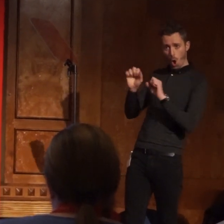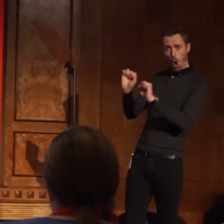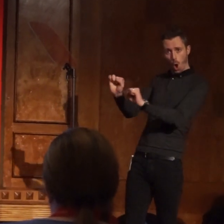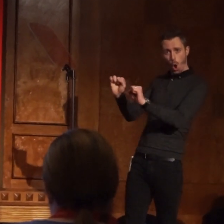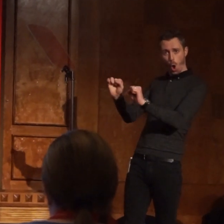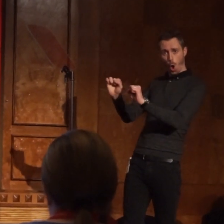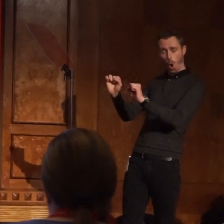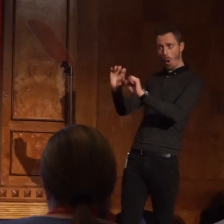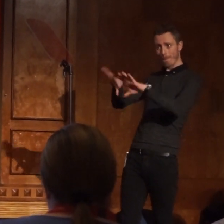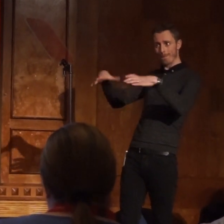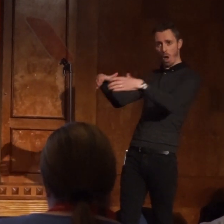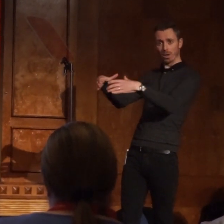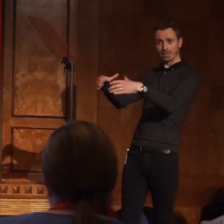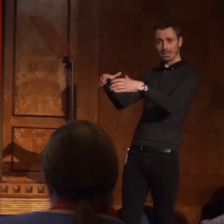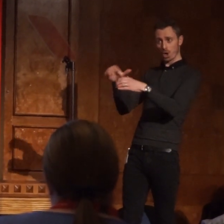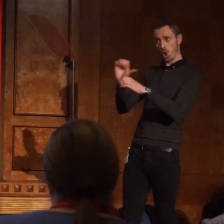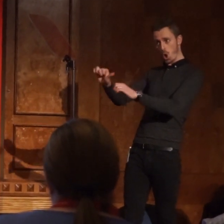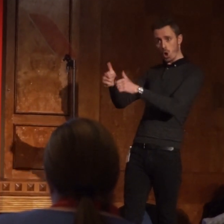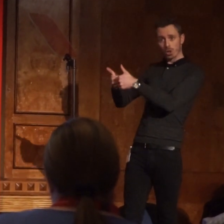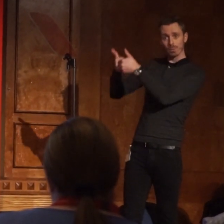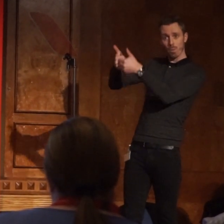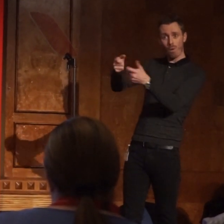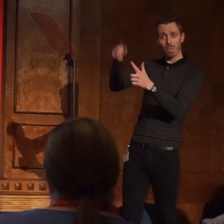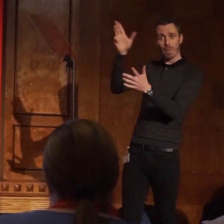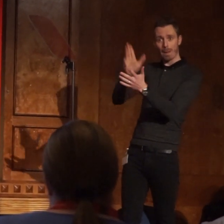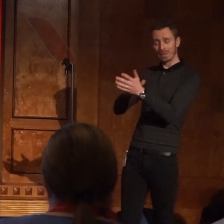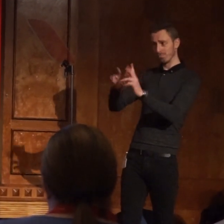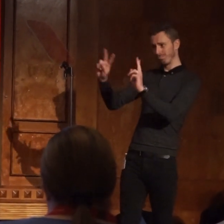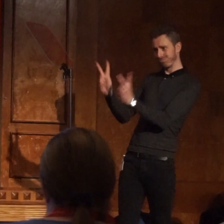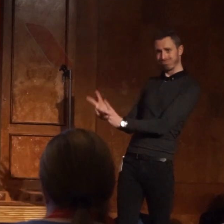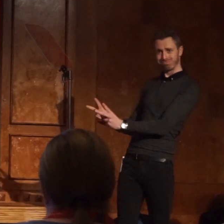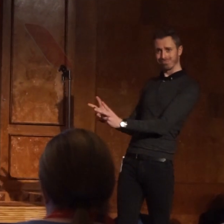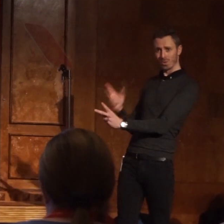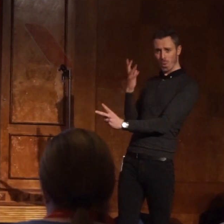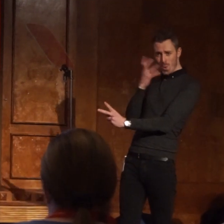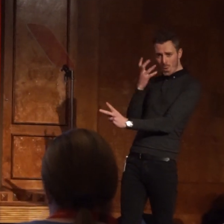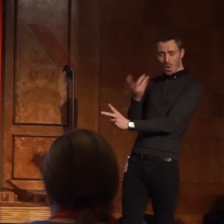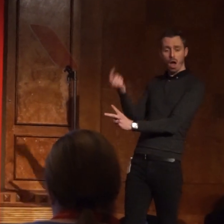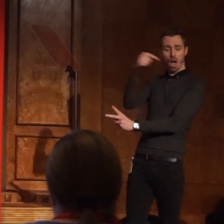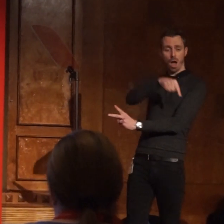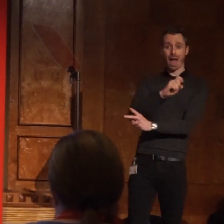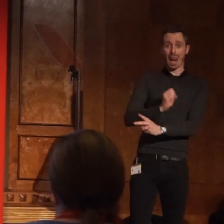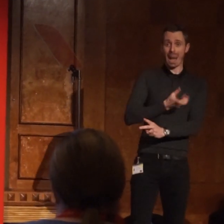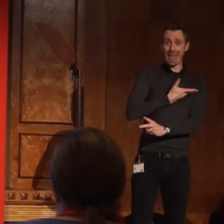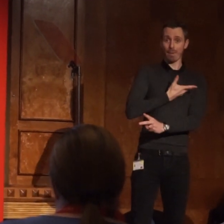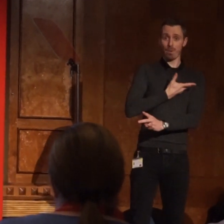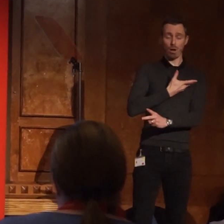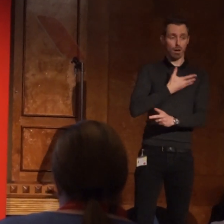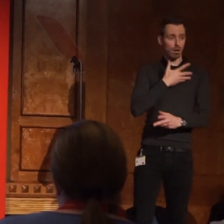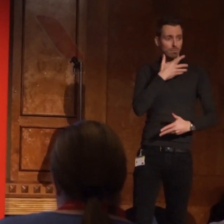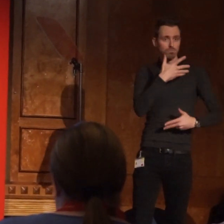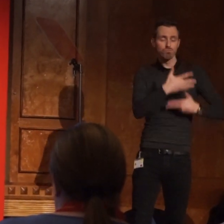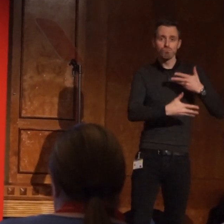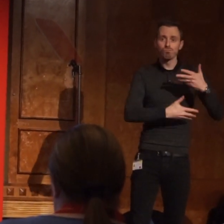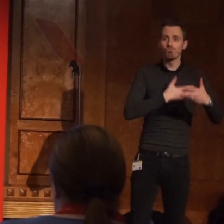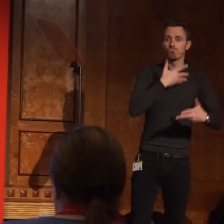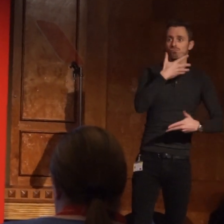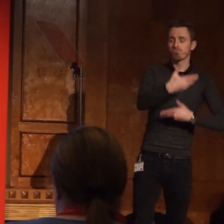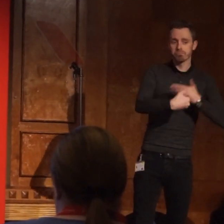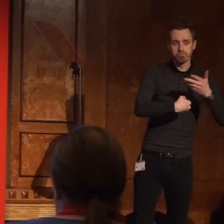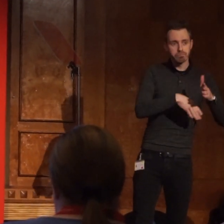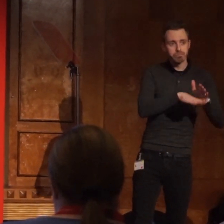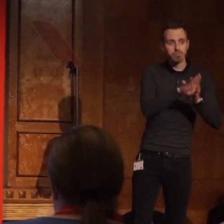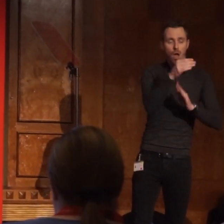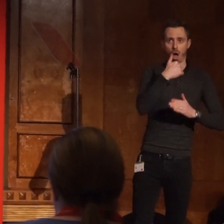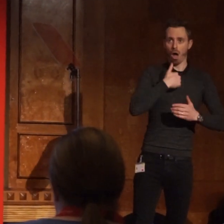as well. The Labour Party, on the other hand, is advancing. Indeed, our ideas are beginning to proliferate